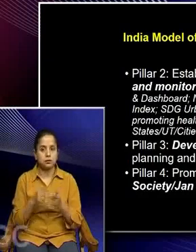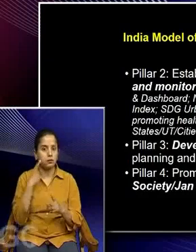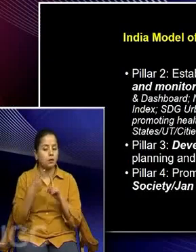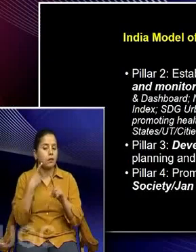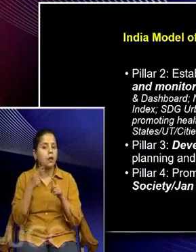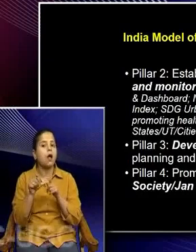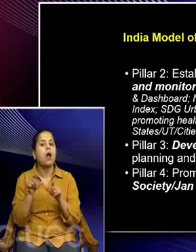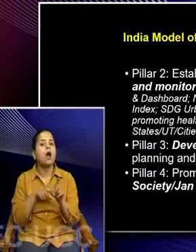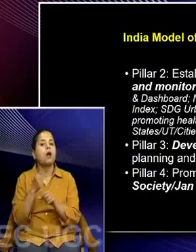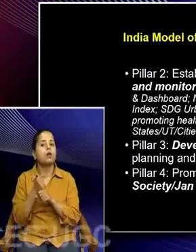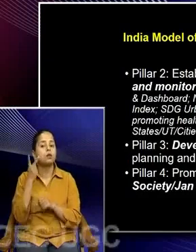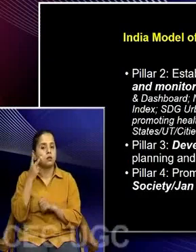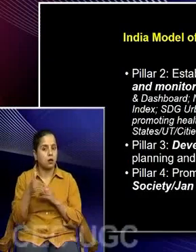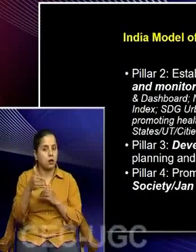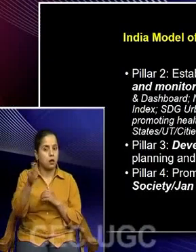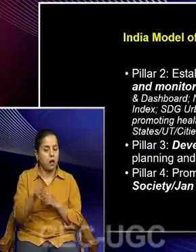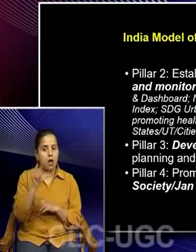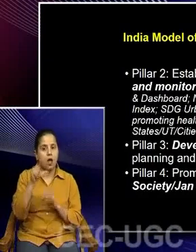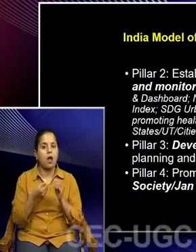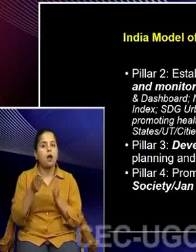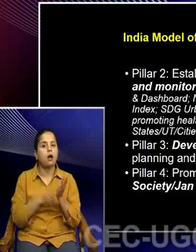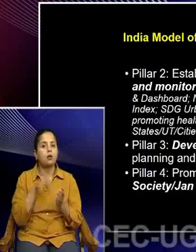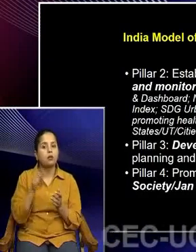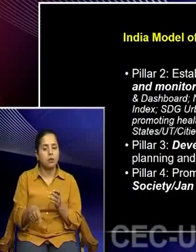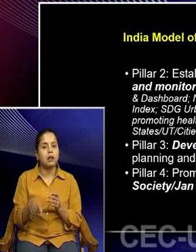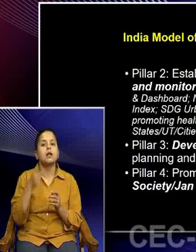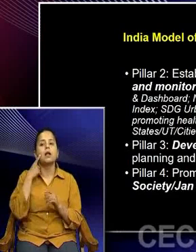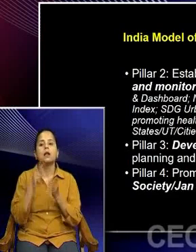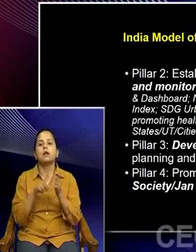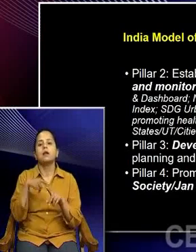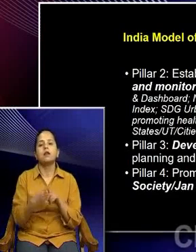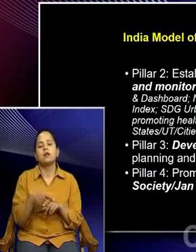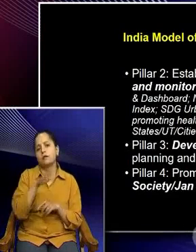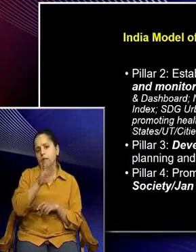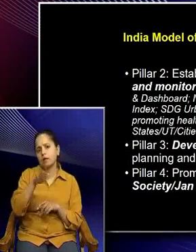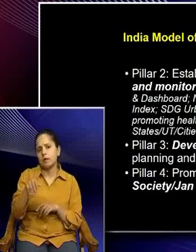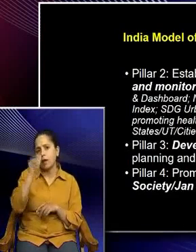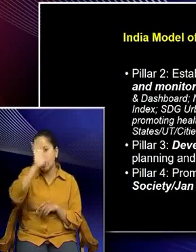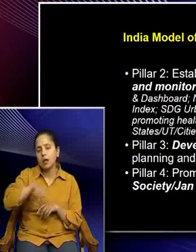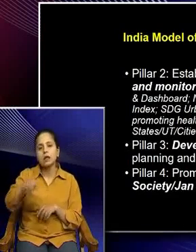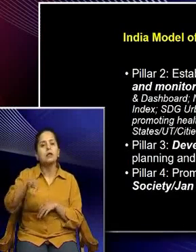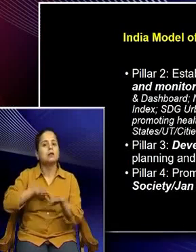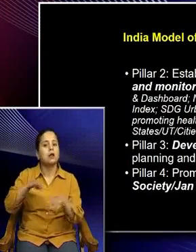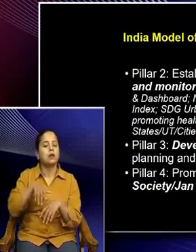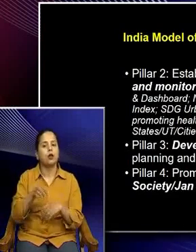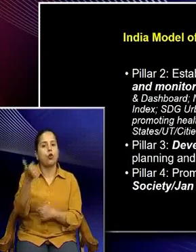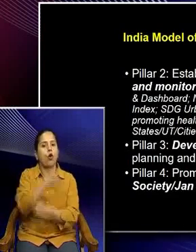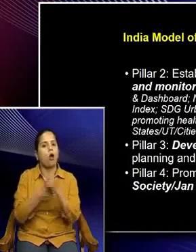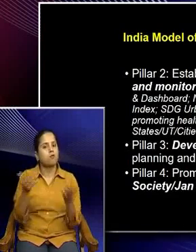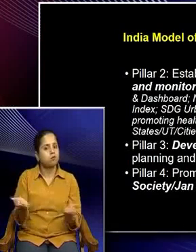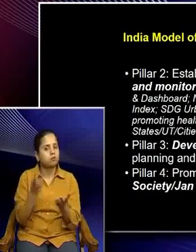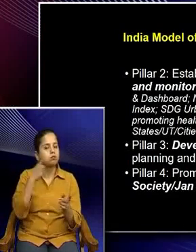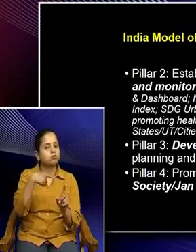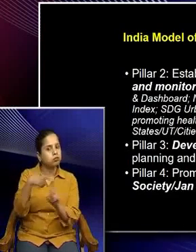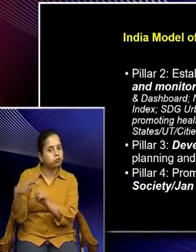also implemented SDG urban index for 55 Indian cities, promoting healthy competition between states